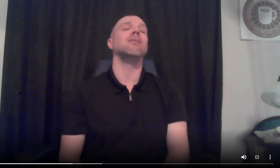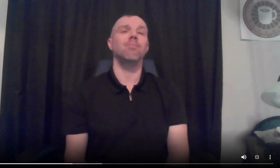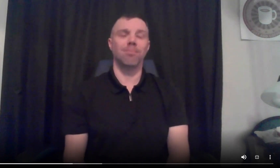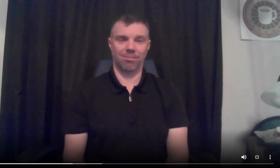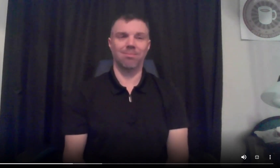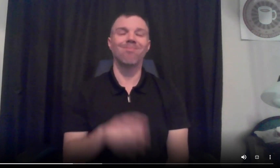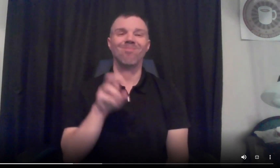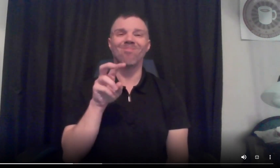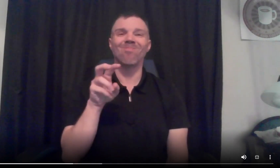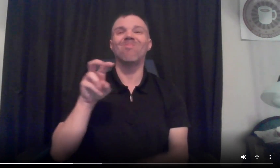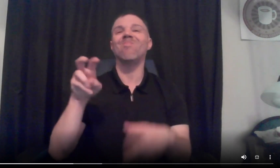Josh?